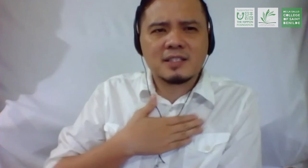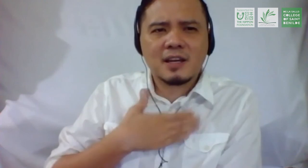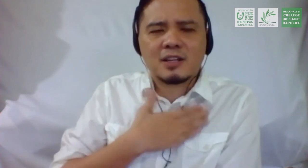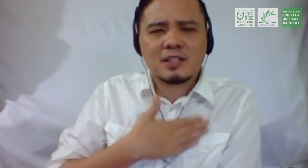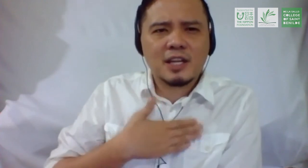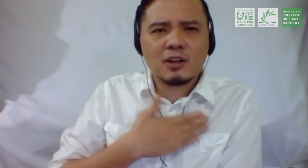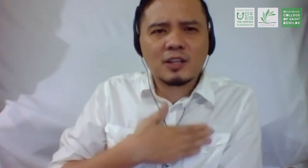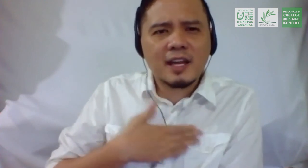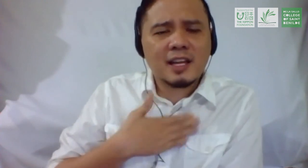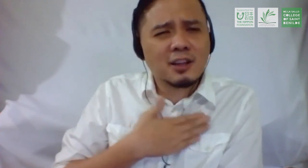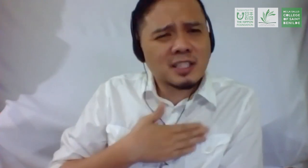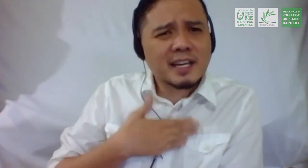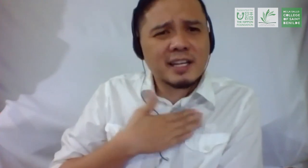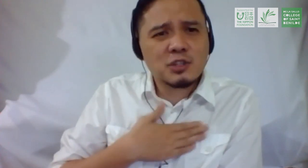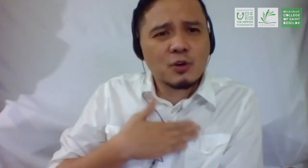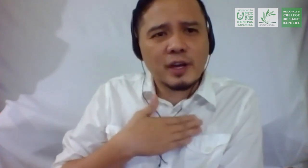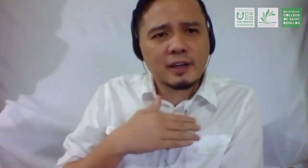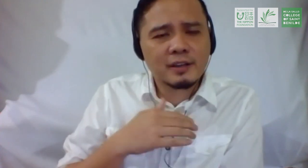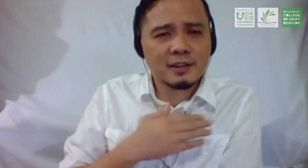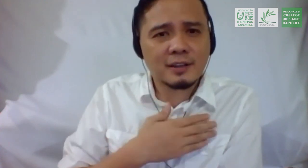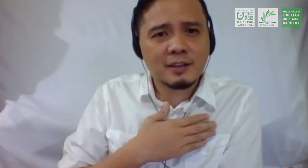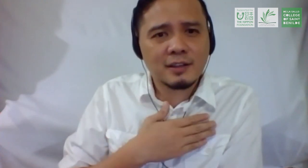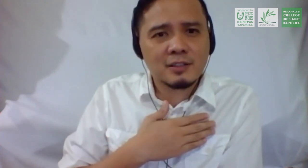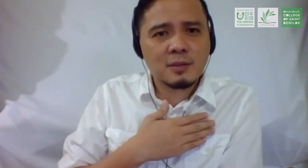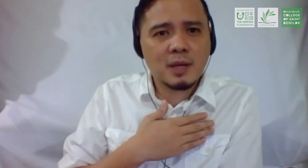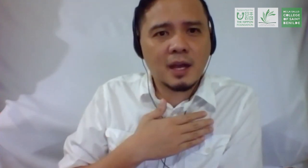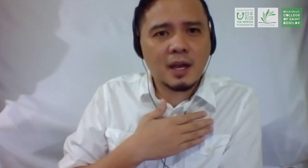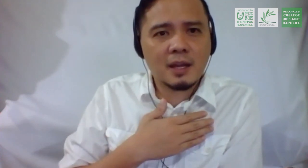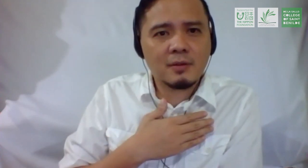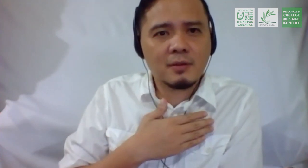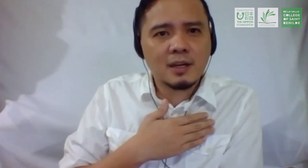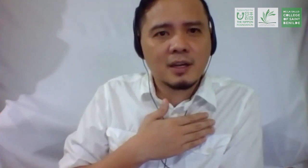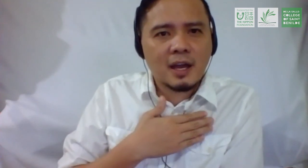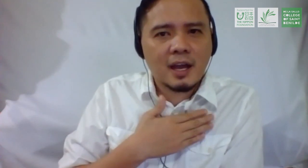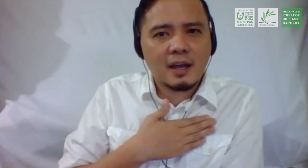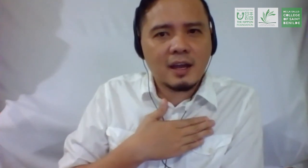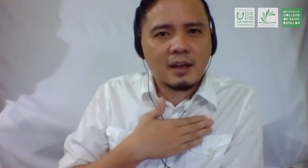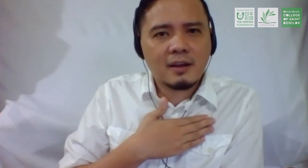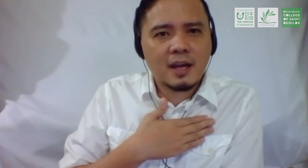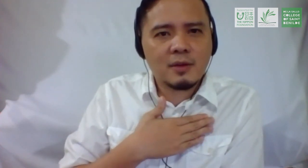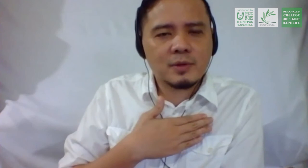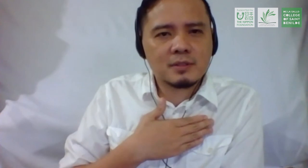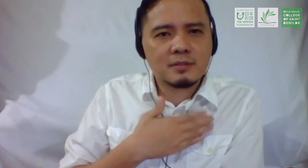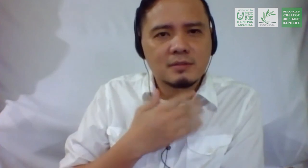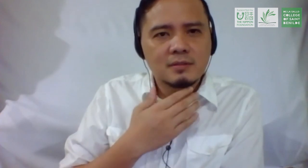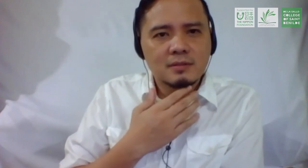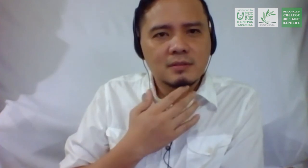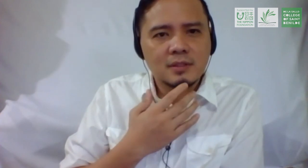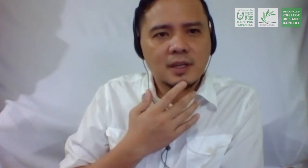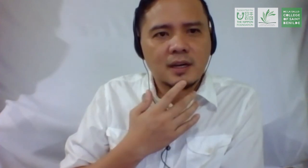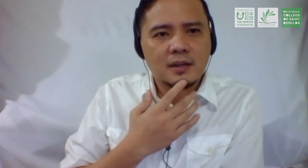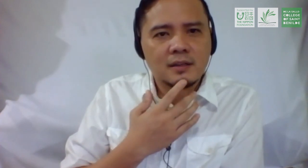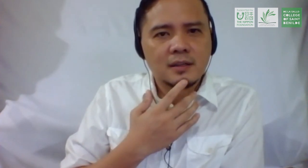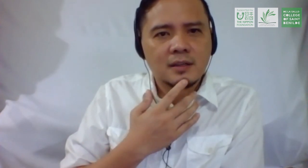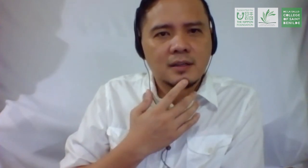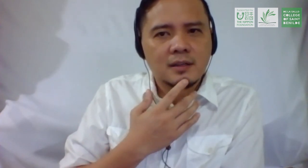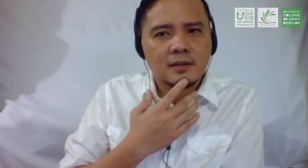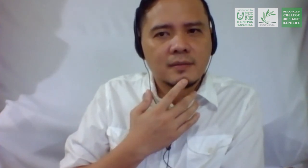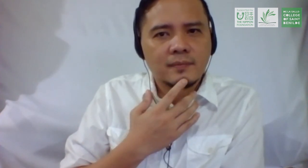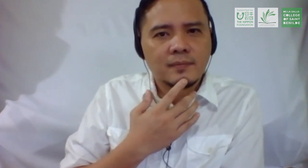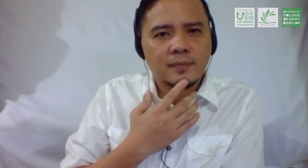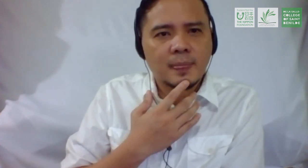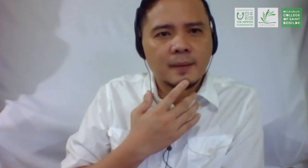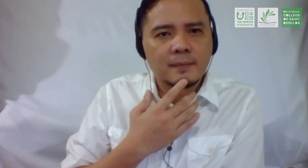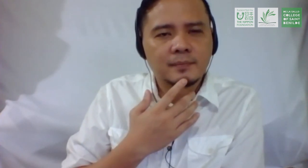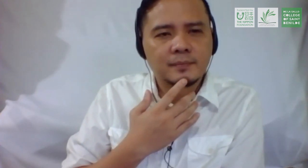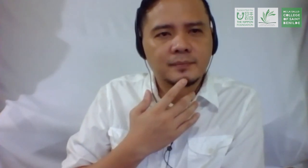Yes. because it looks like enjoy Yeah, to it me. looks like enjoy to me too, but I And don't then know. yeah. I mean, in ASL,